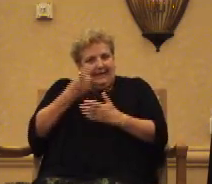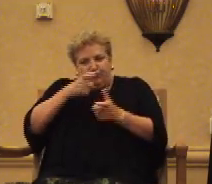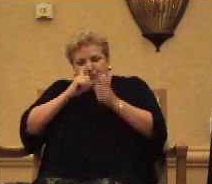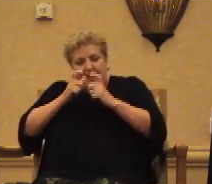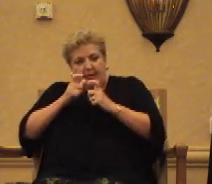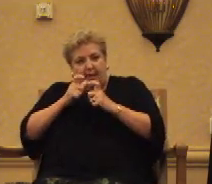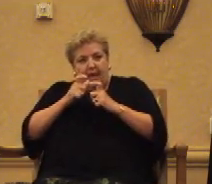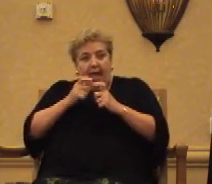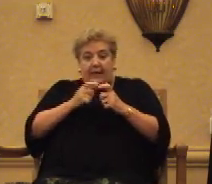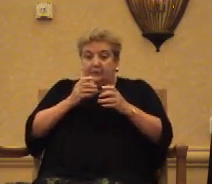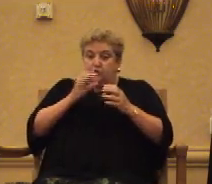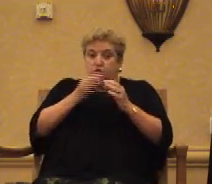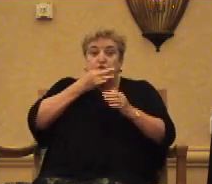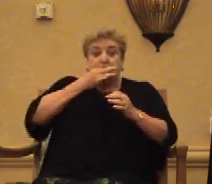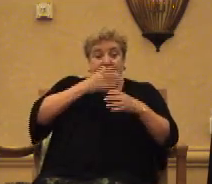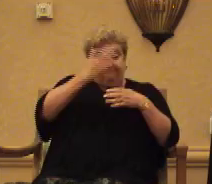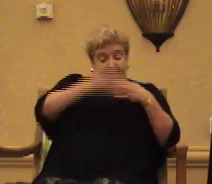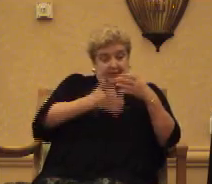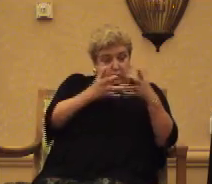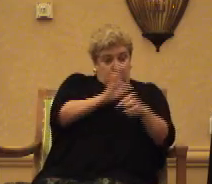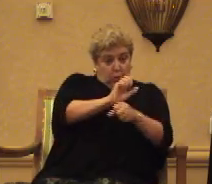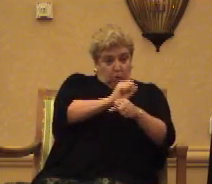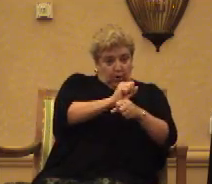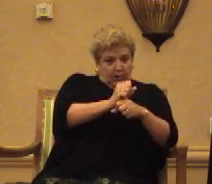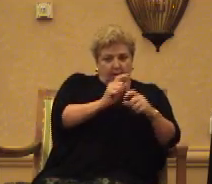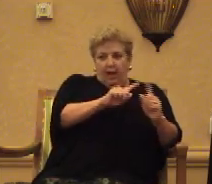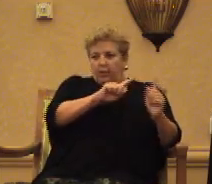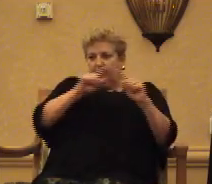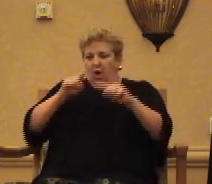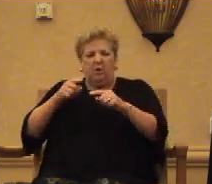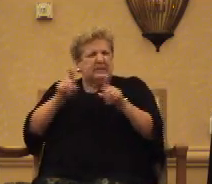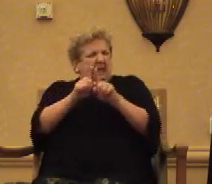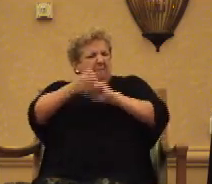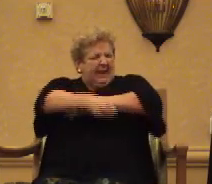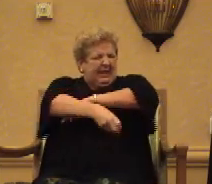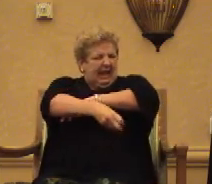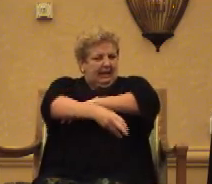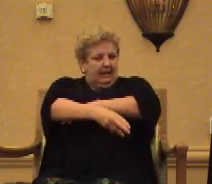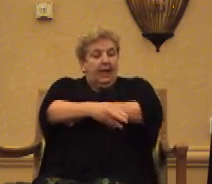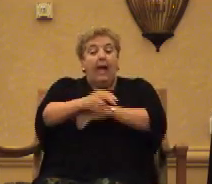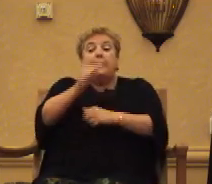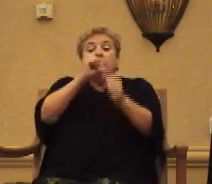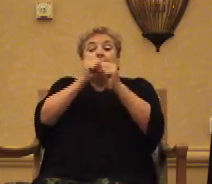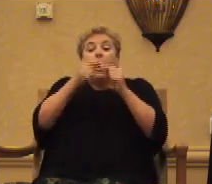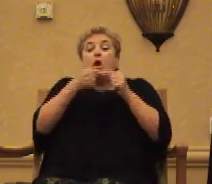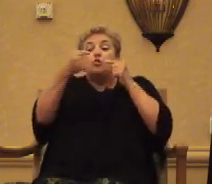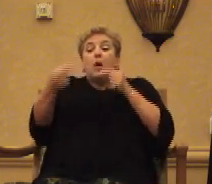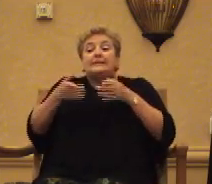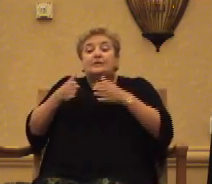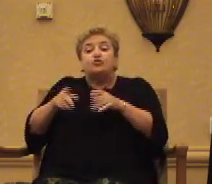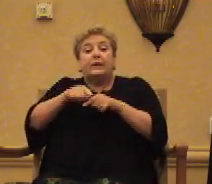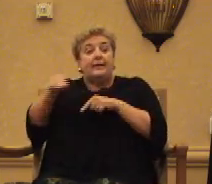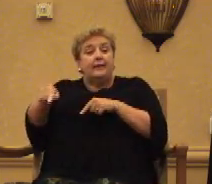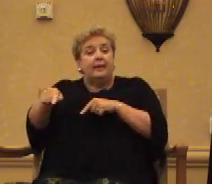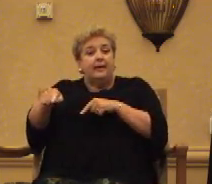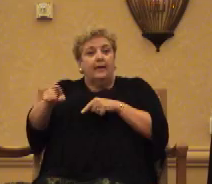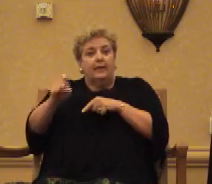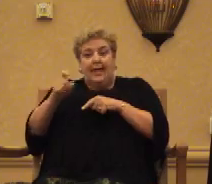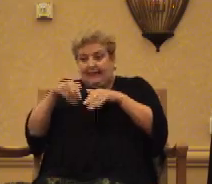I'd get out of that place, and there was a bar, it was like midnight, there was a bar across the street that closed like you had to by law at 2 o'clock, but if